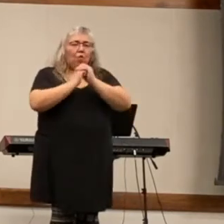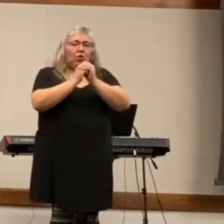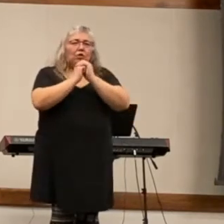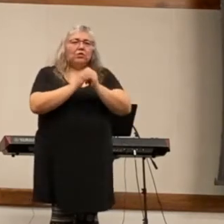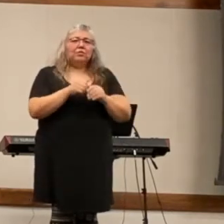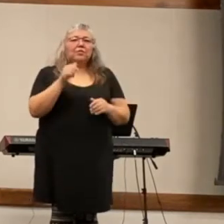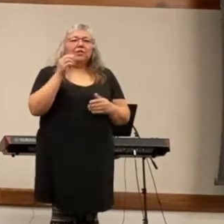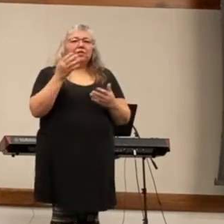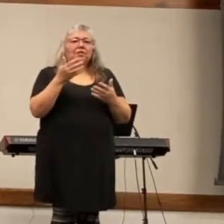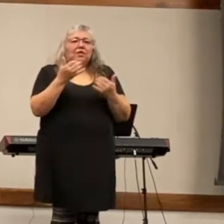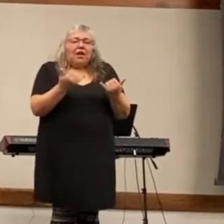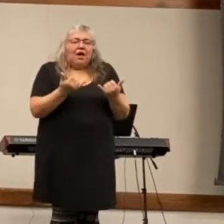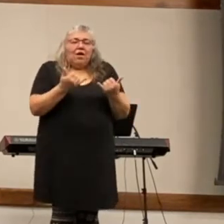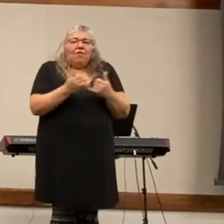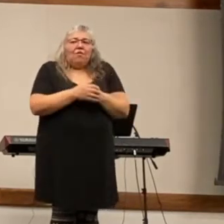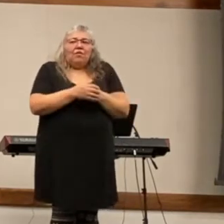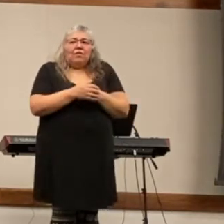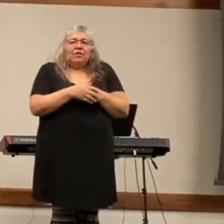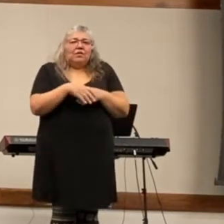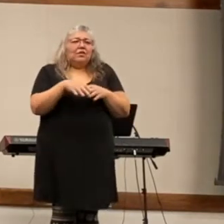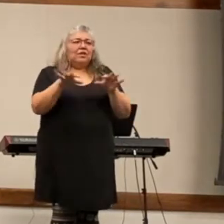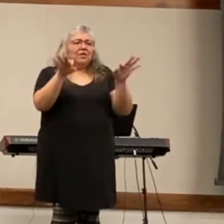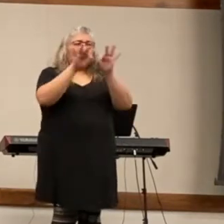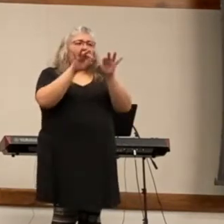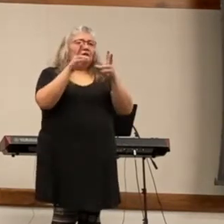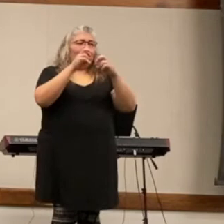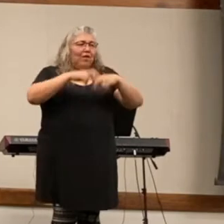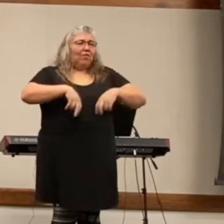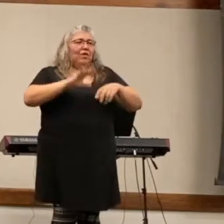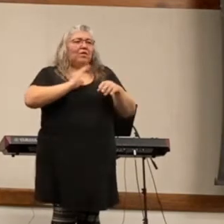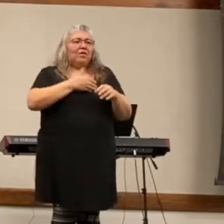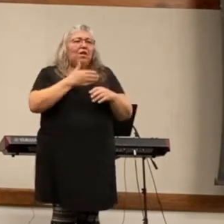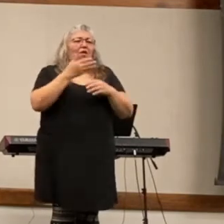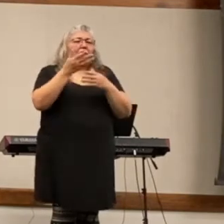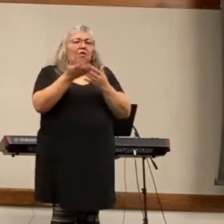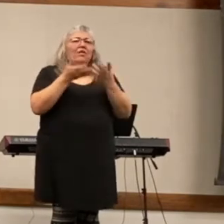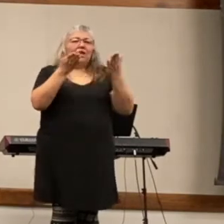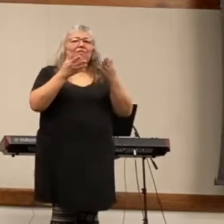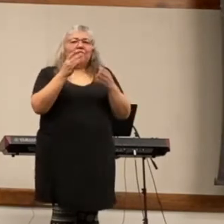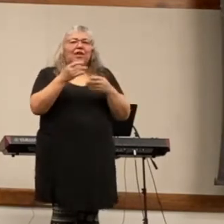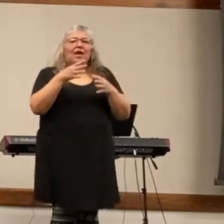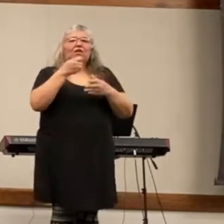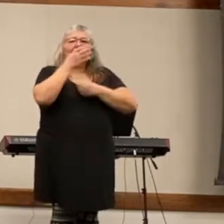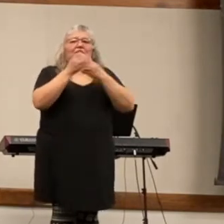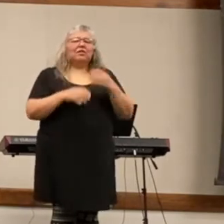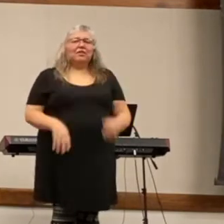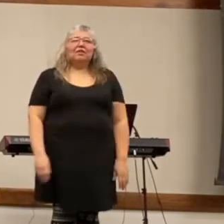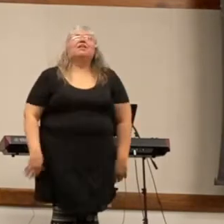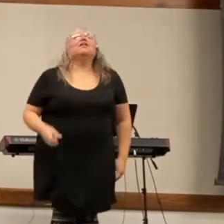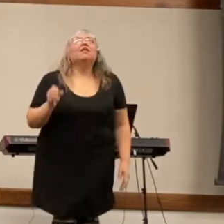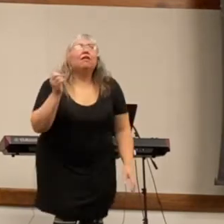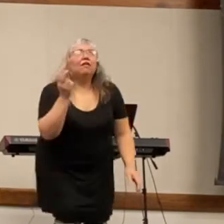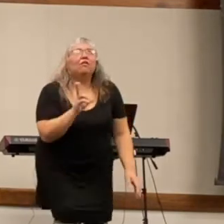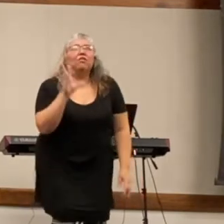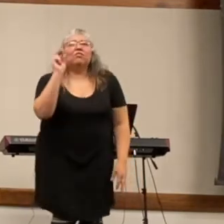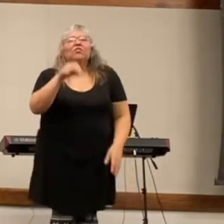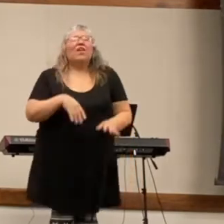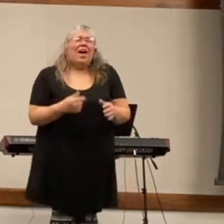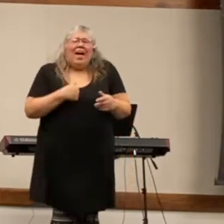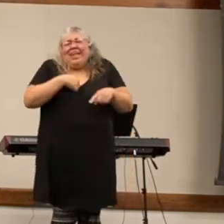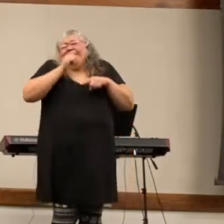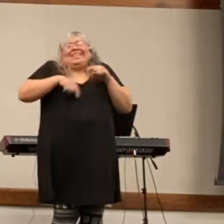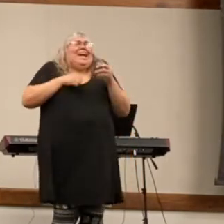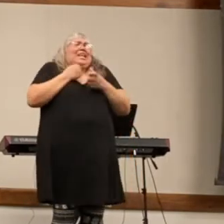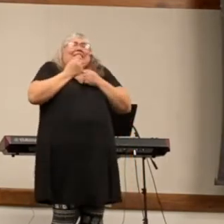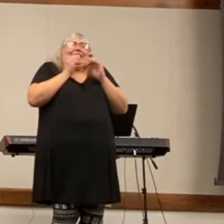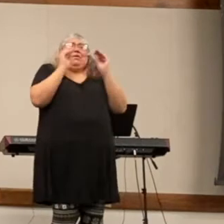God evaluates our giving the same way he evaluates our singing. And some of you are like, oh no, I can't even sing